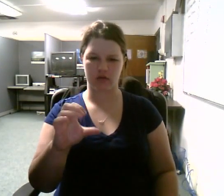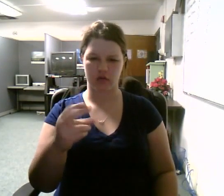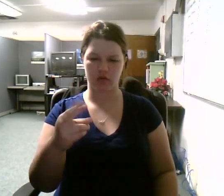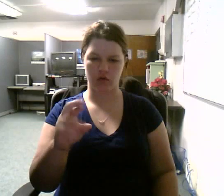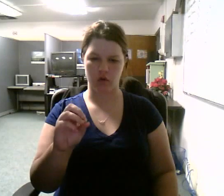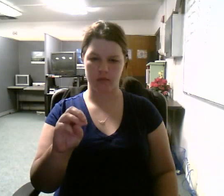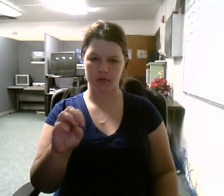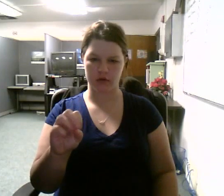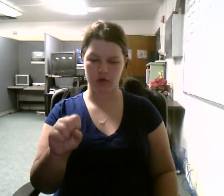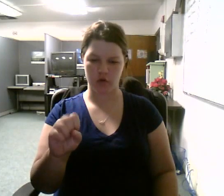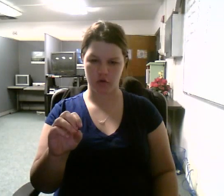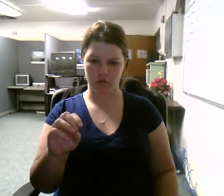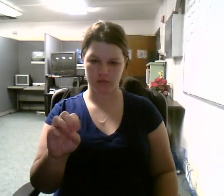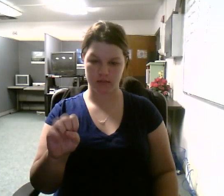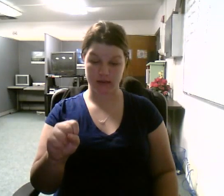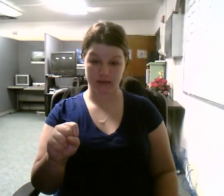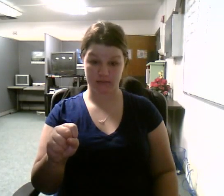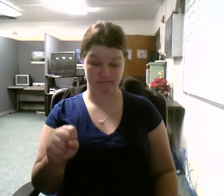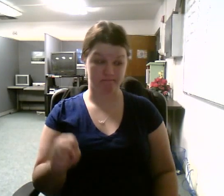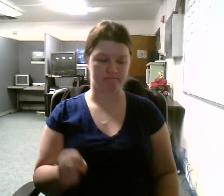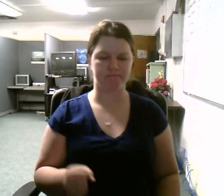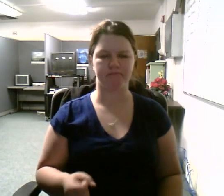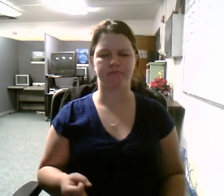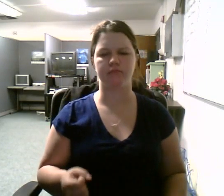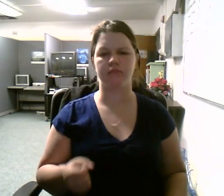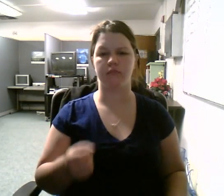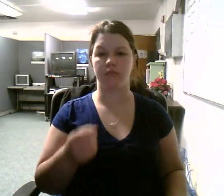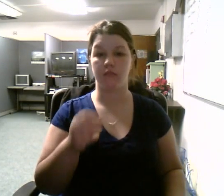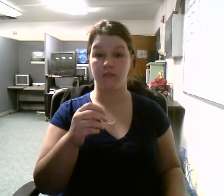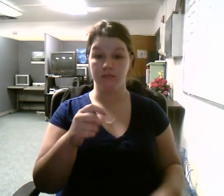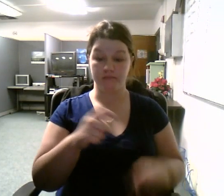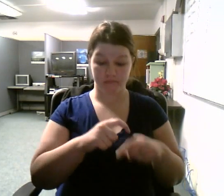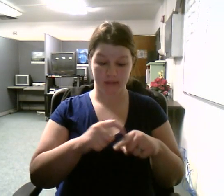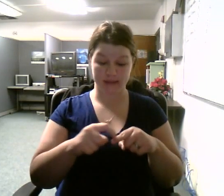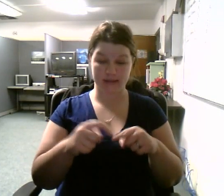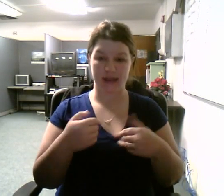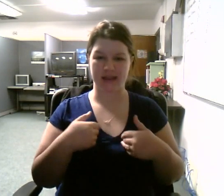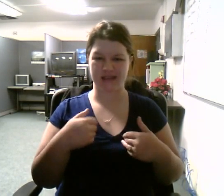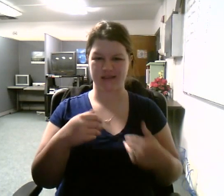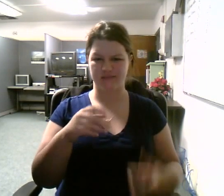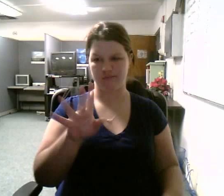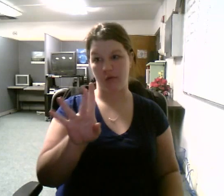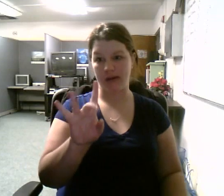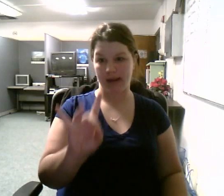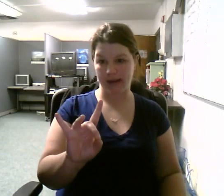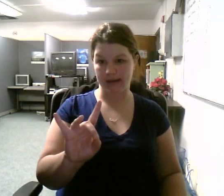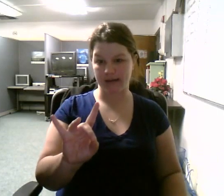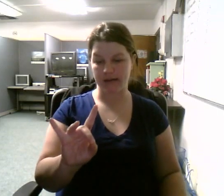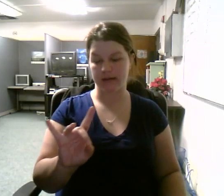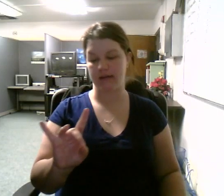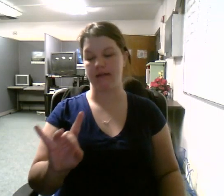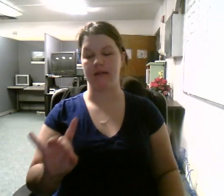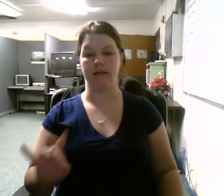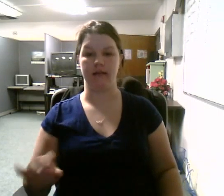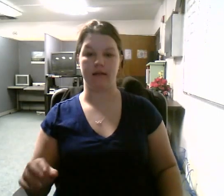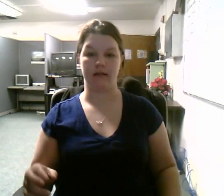pairs. A dog has 78. The number of chromosomes is not related to the intelligence or